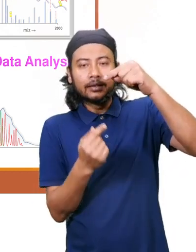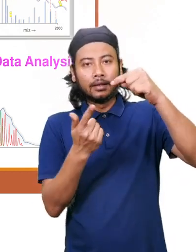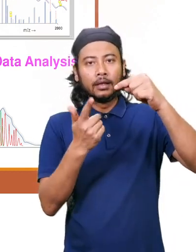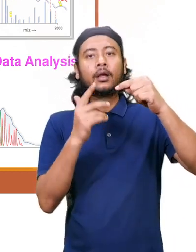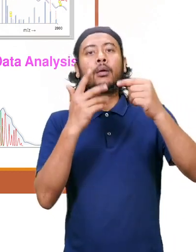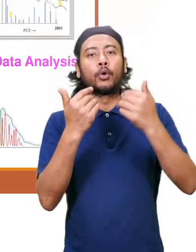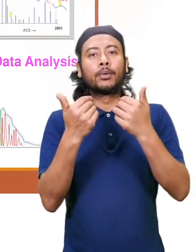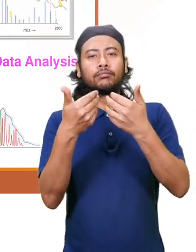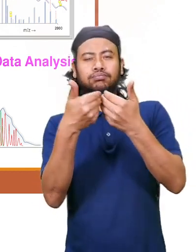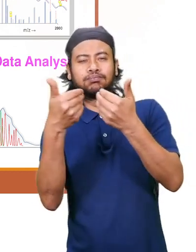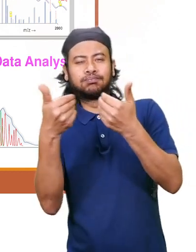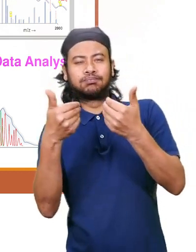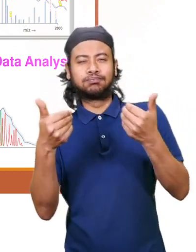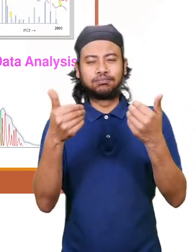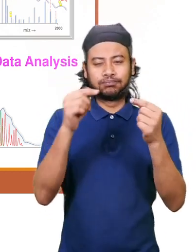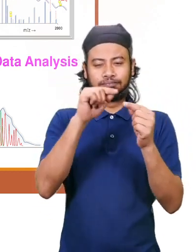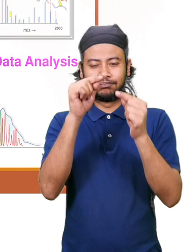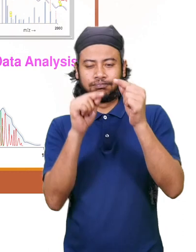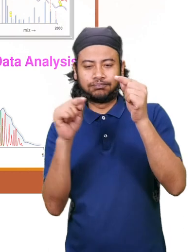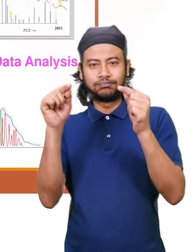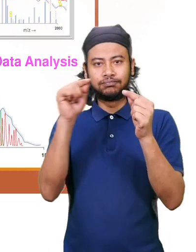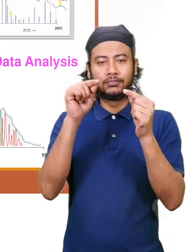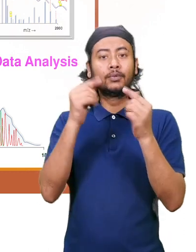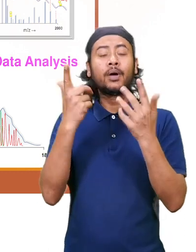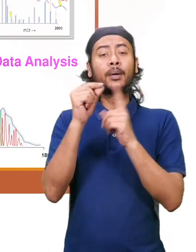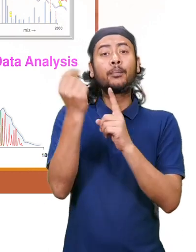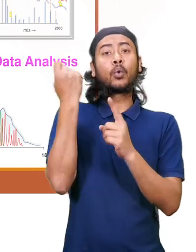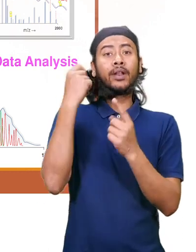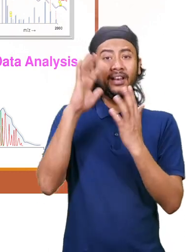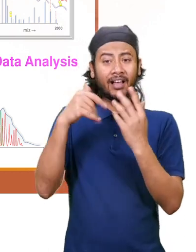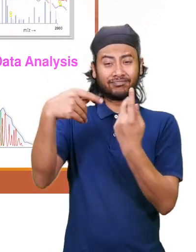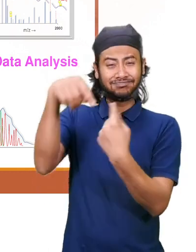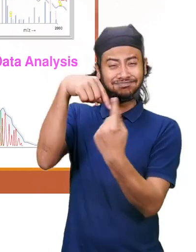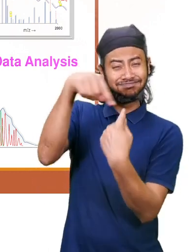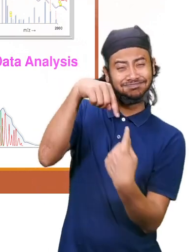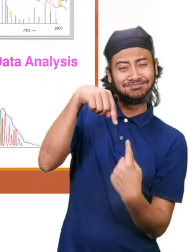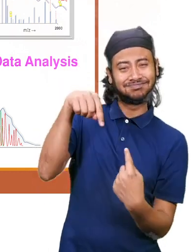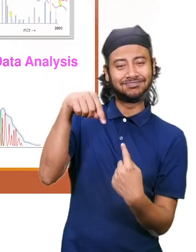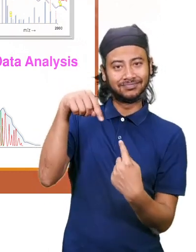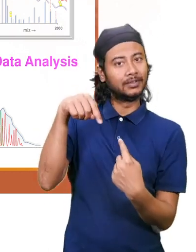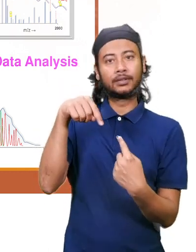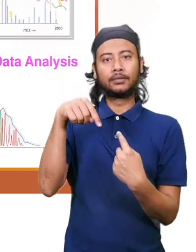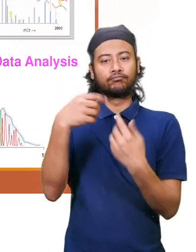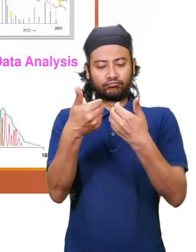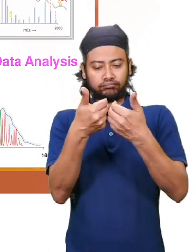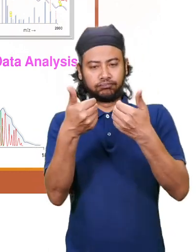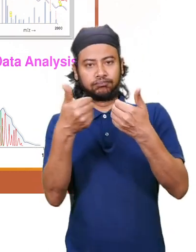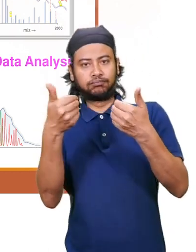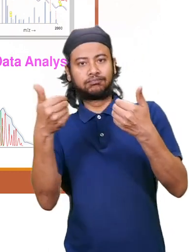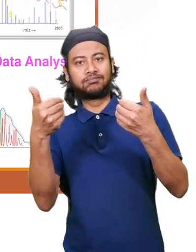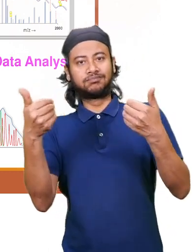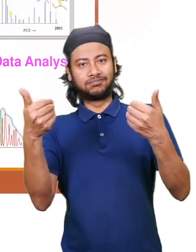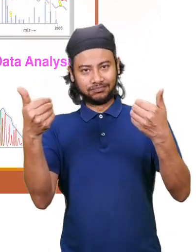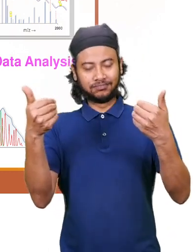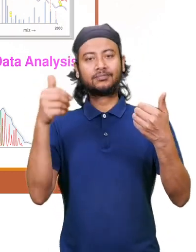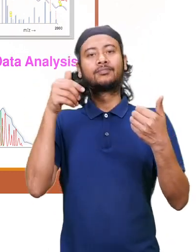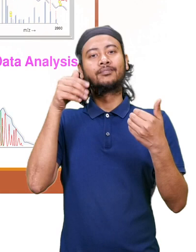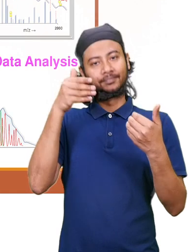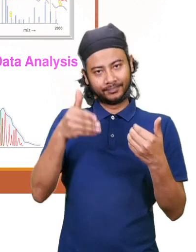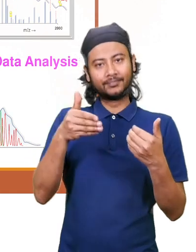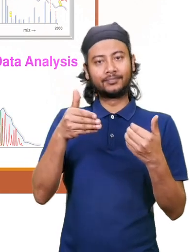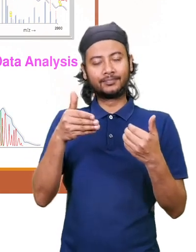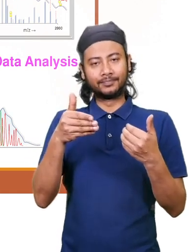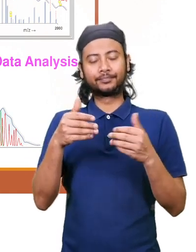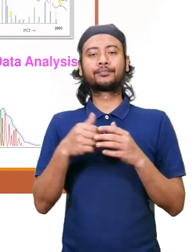after protein denaturation and alkylation. Protein denaturation is uncoiling of